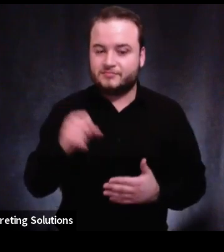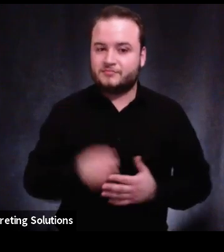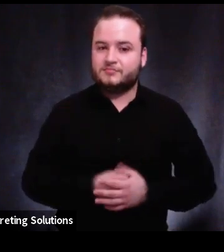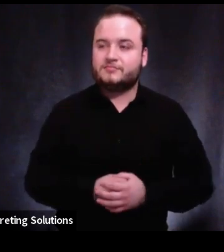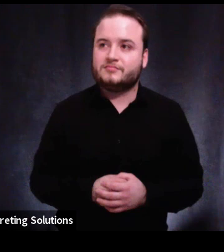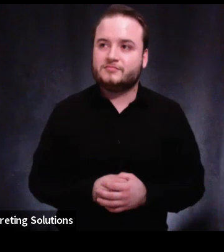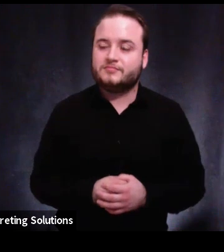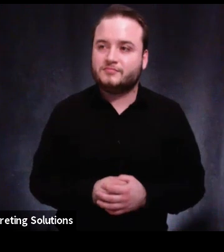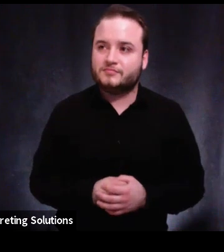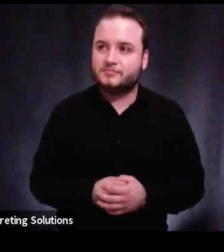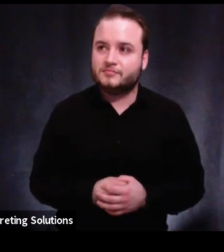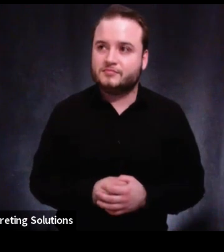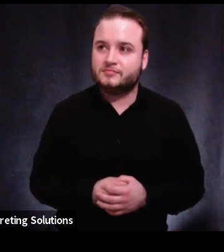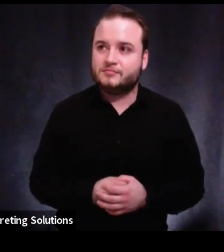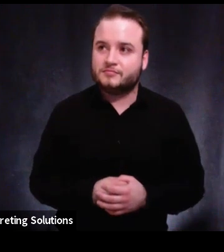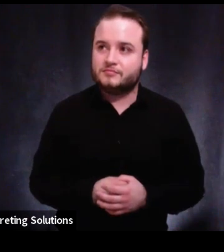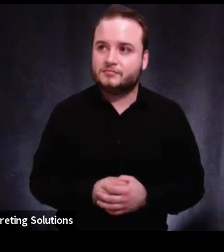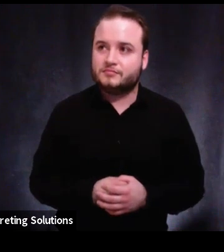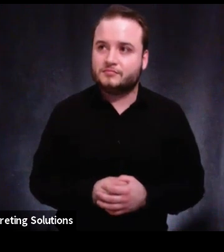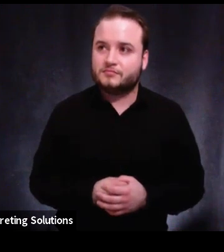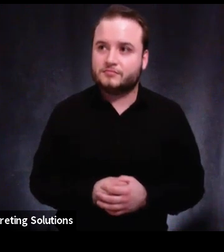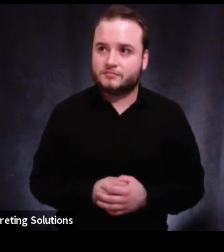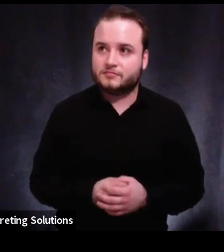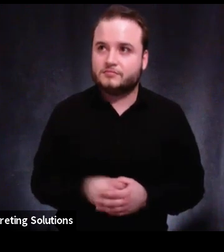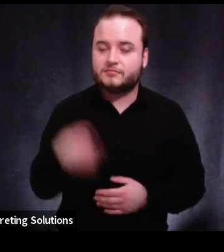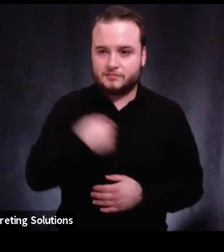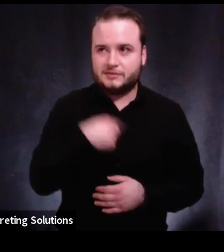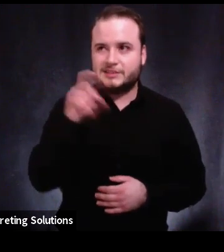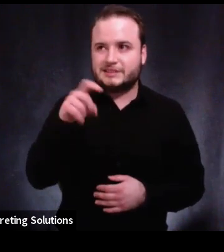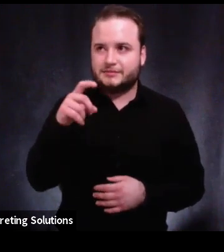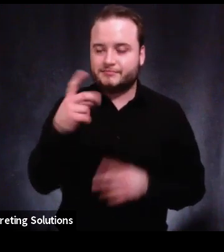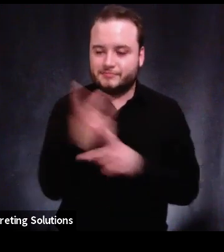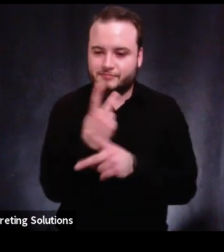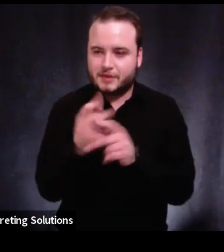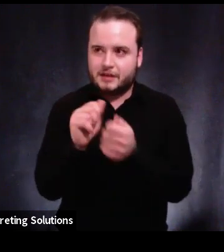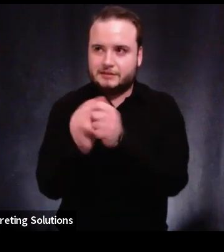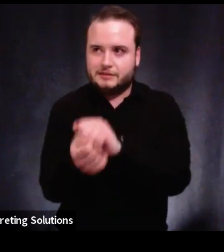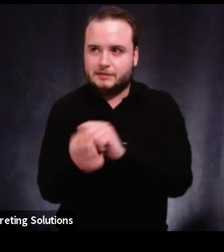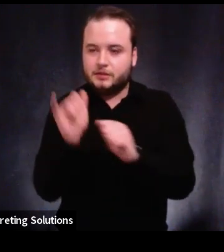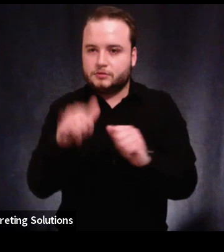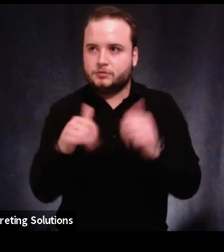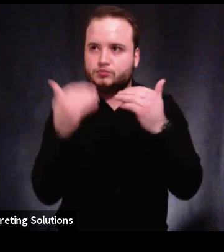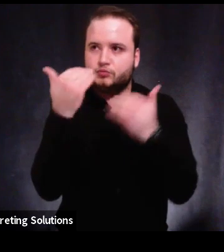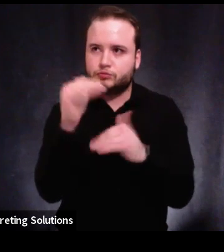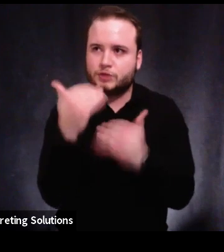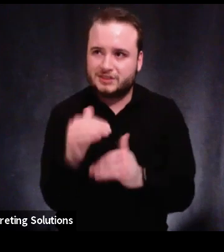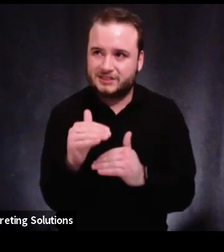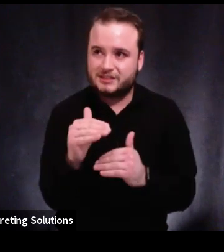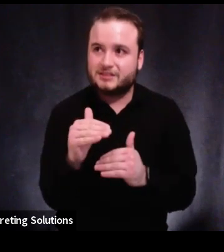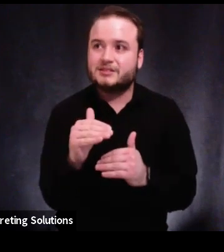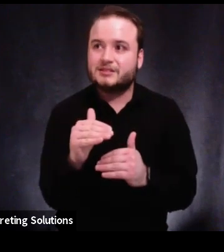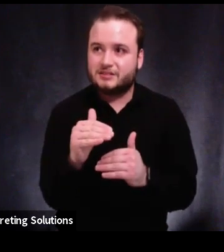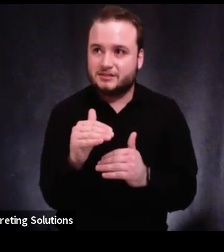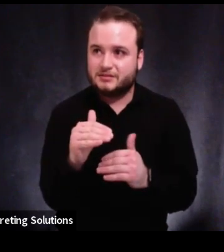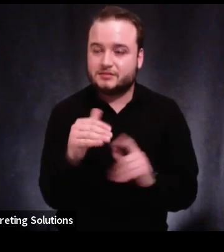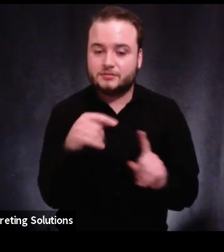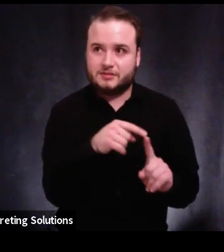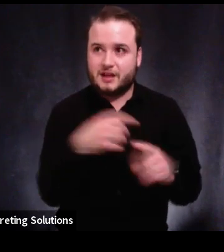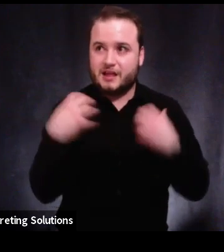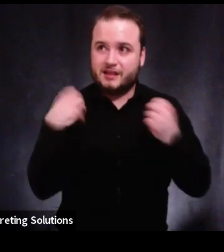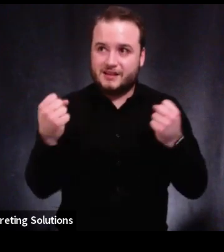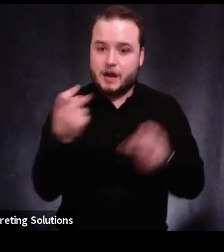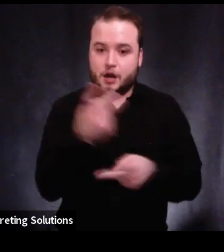that restriction on elective procedures actually came from the healthcare industry itself as a way of